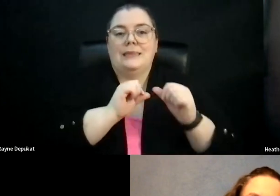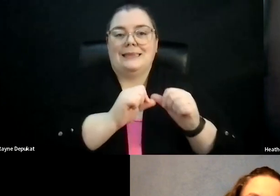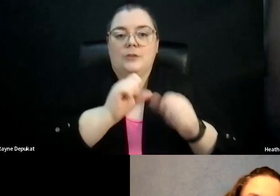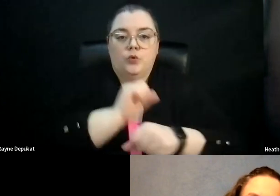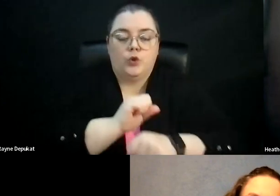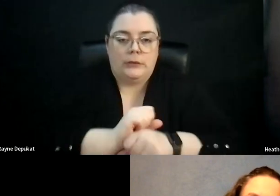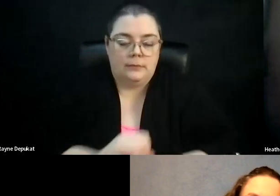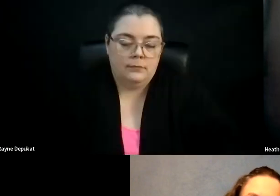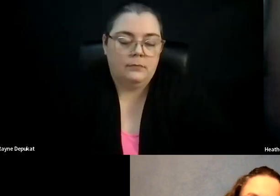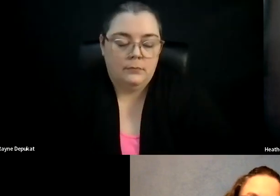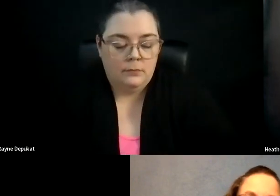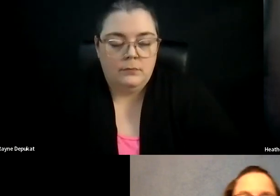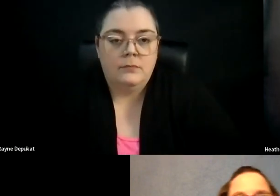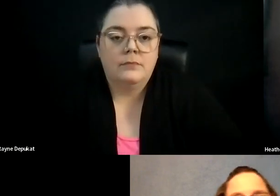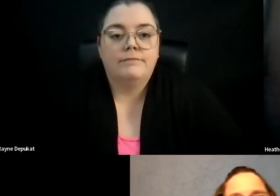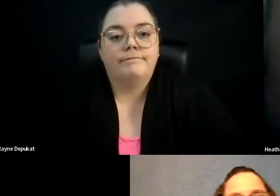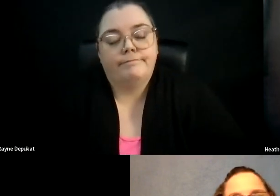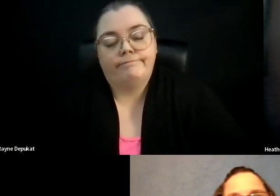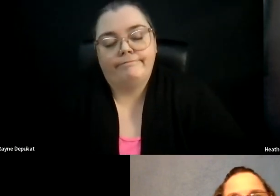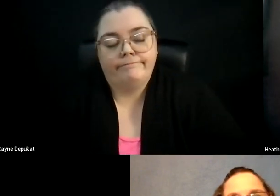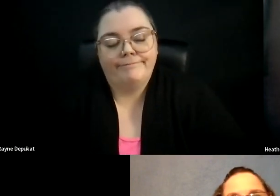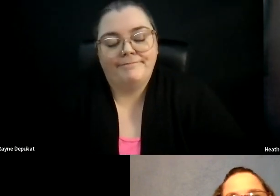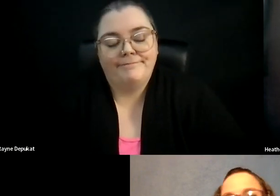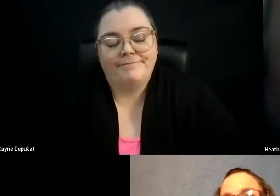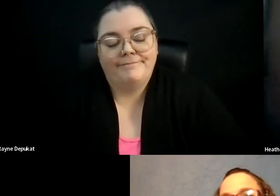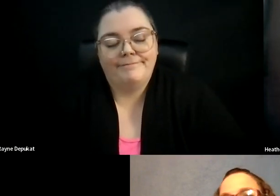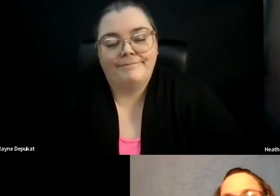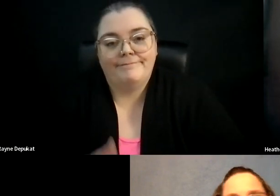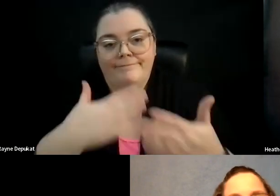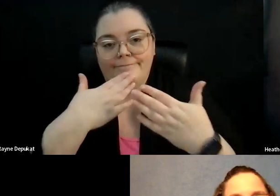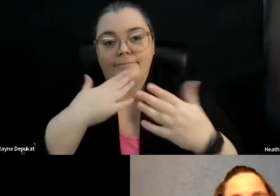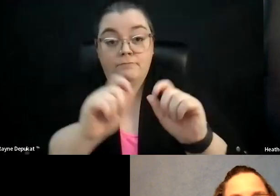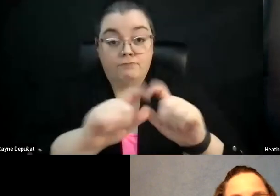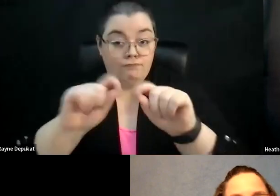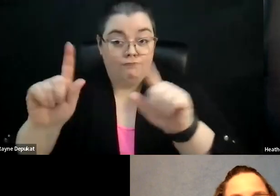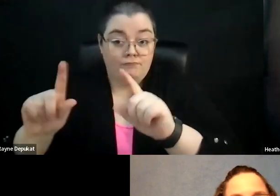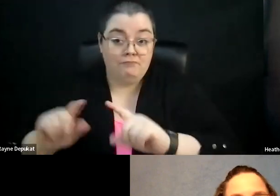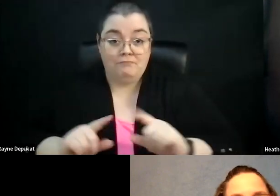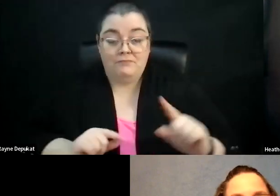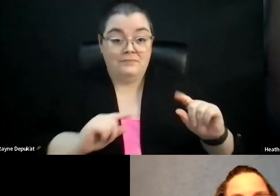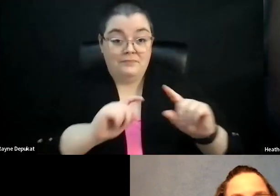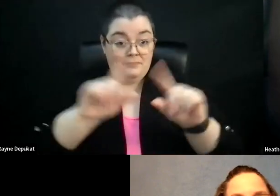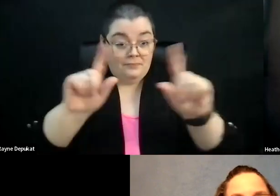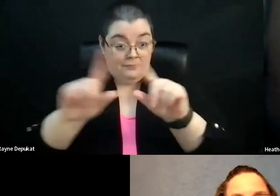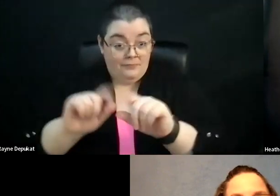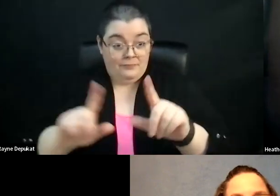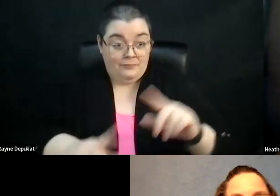committee and the work groups. If you could please continue to work in your groups. Thank you very much. If you would like to come